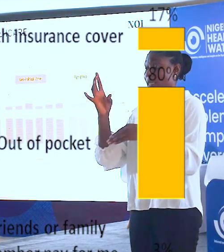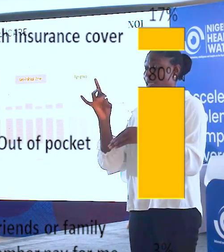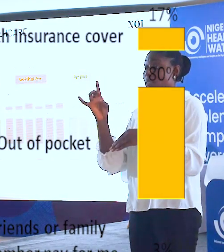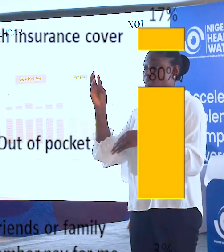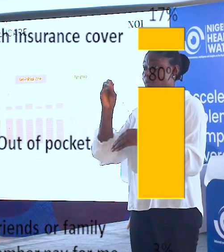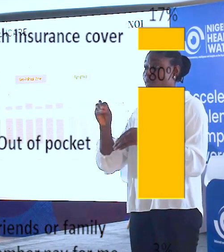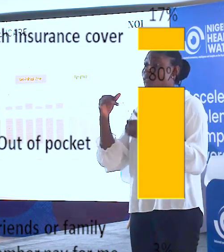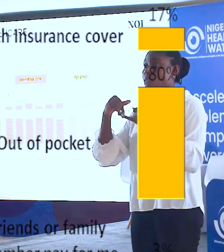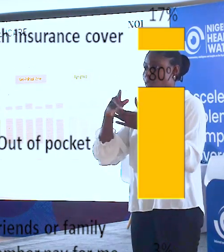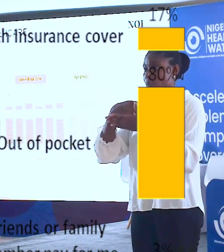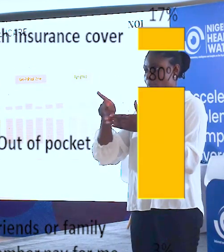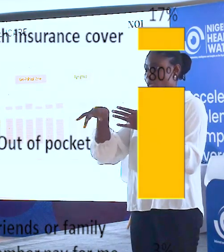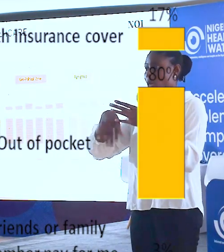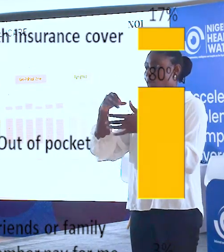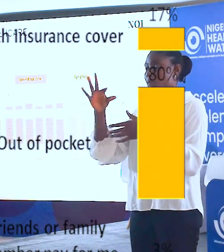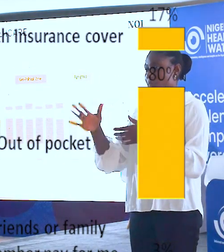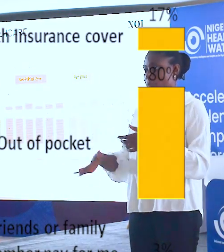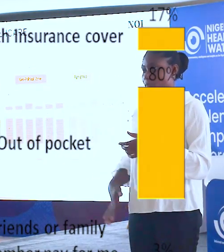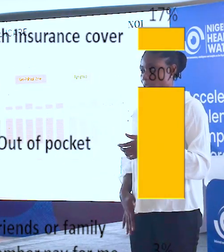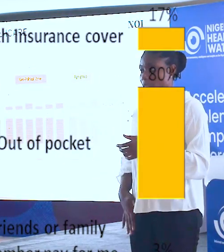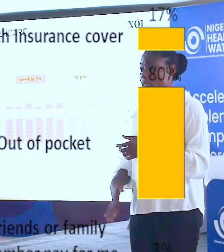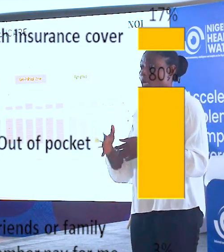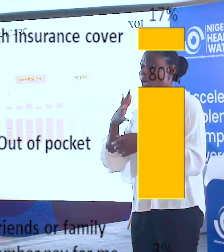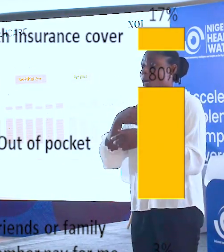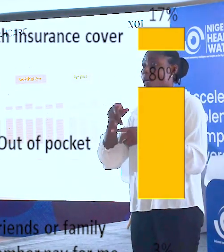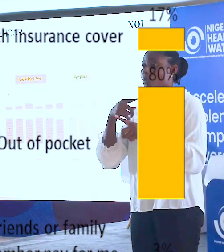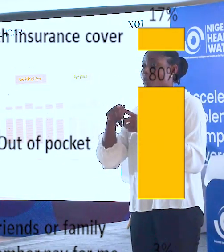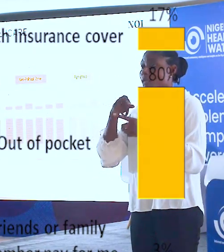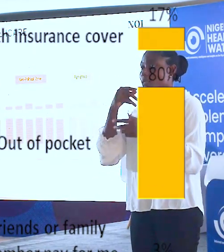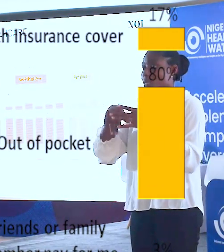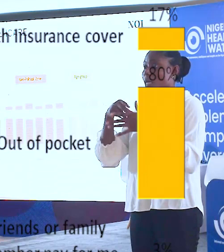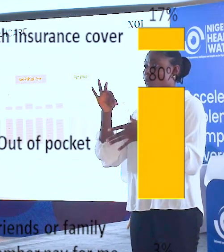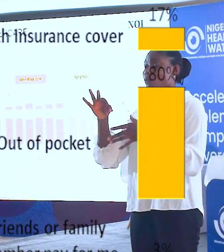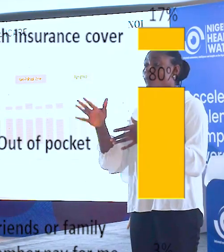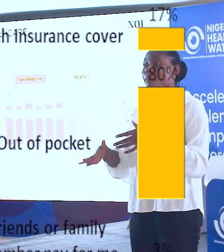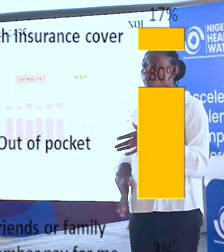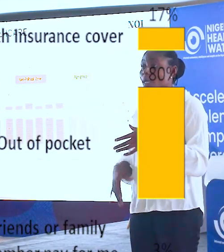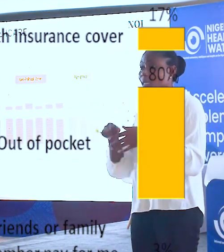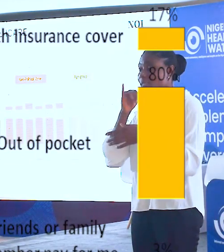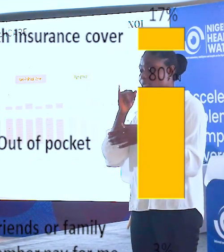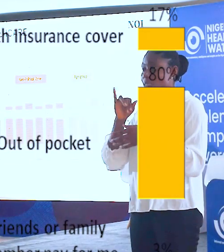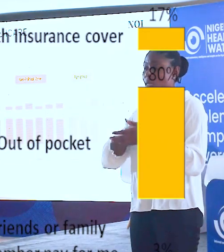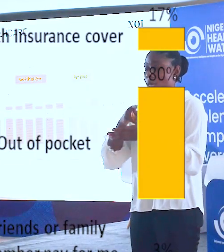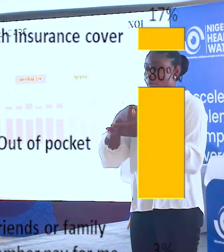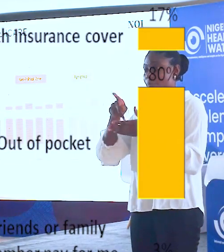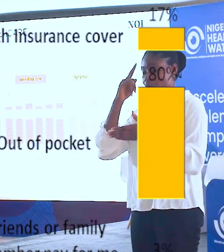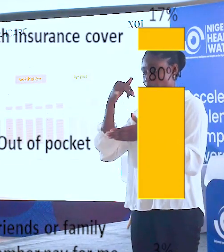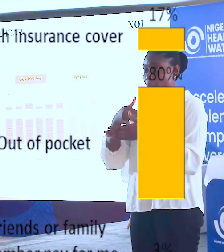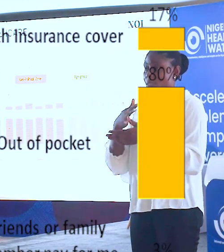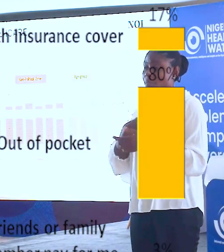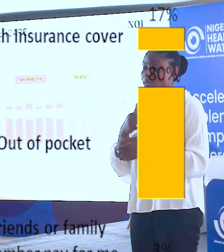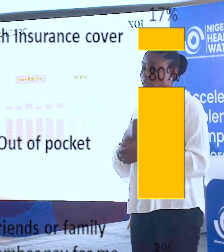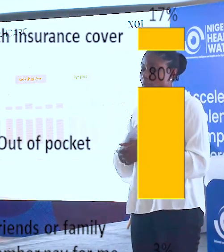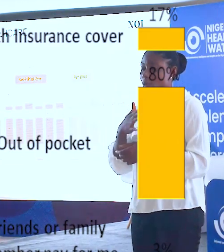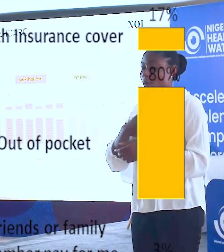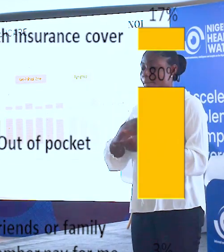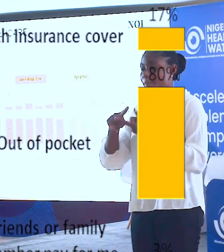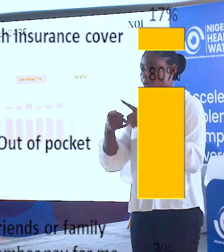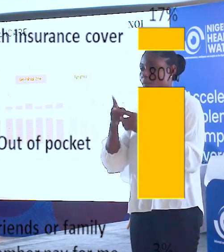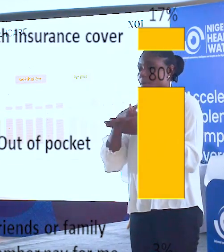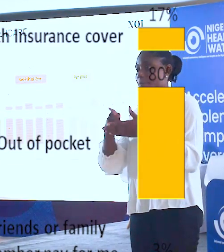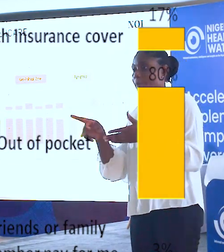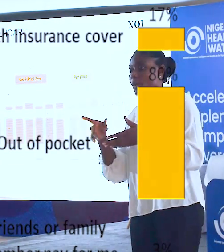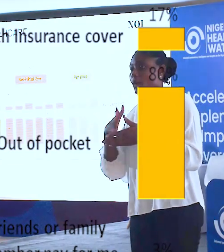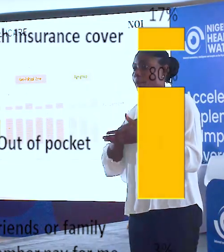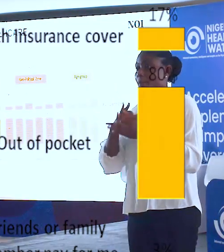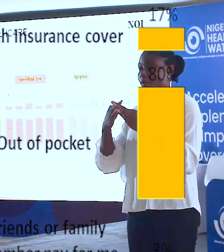80% still pay out of pocket. And let me say that when we say out of pocket, it includes I paid for it myself, my friend pays for it, my family,